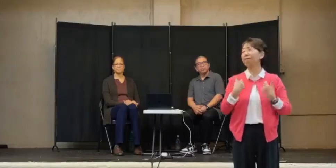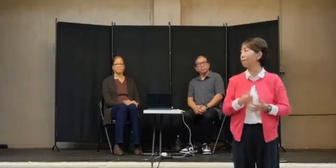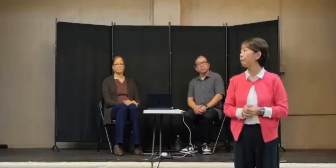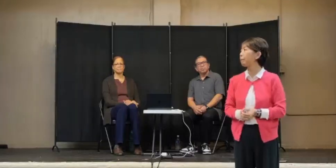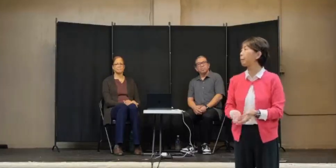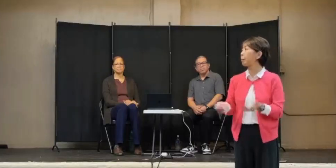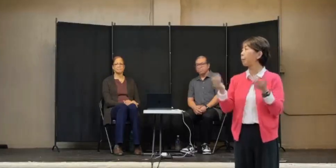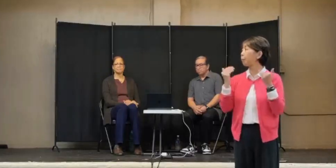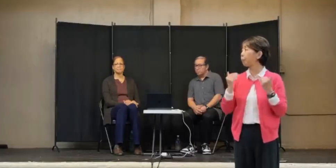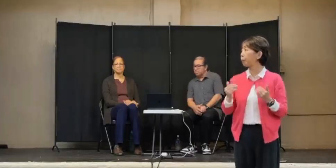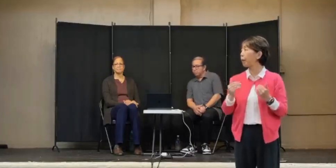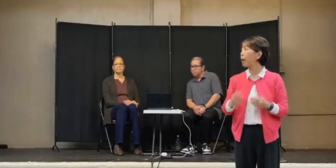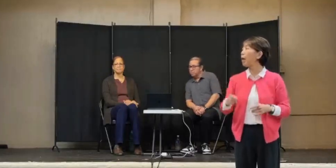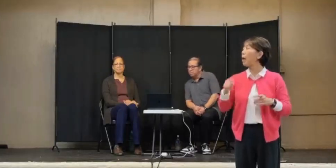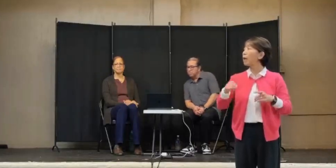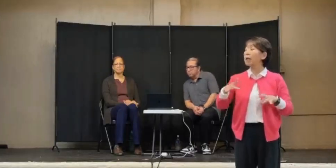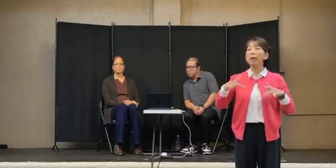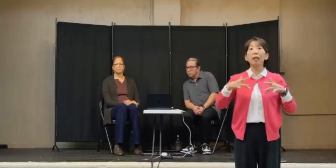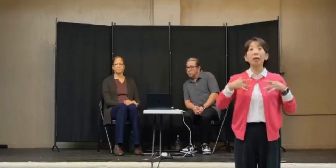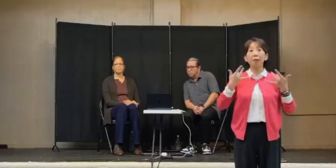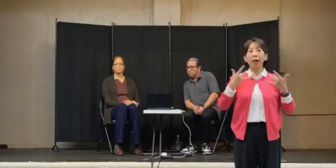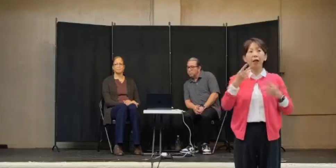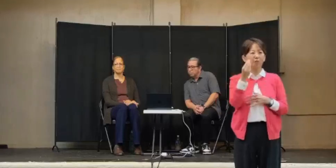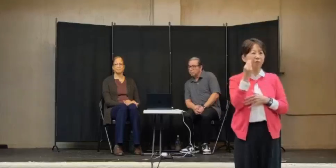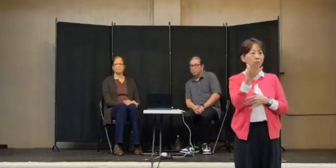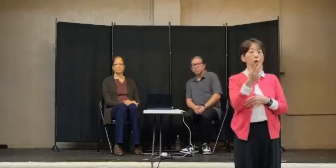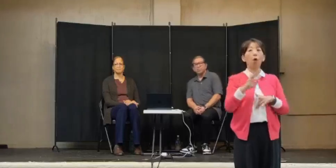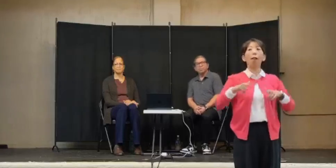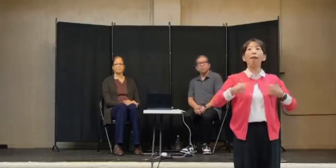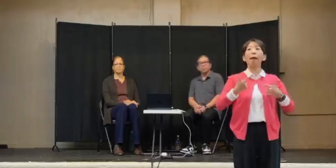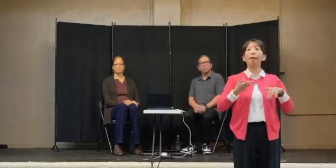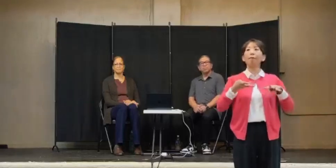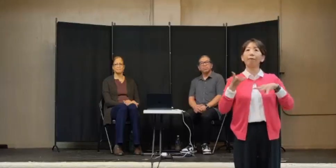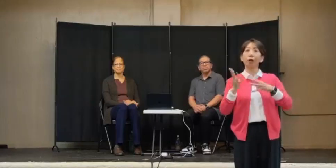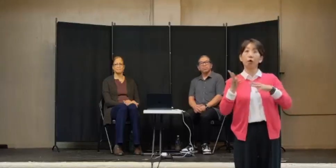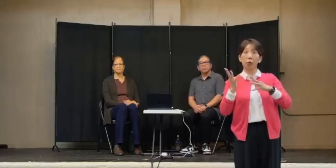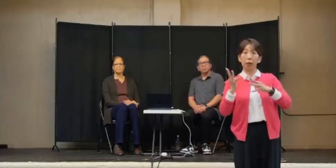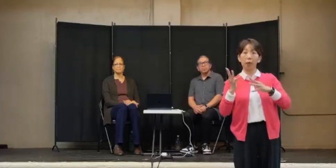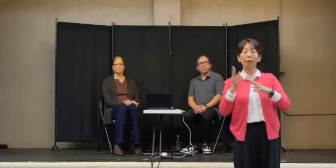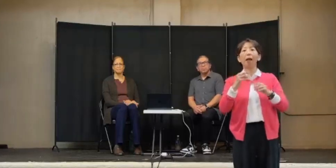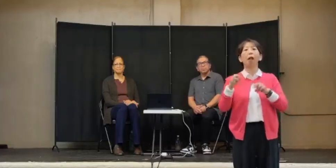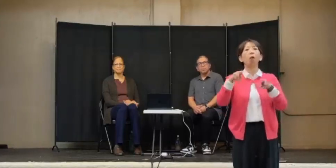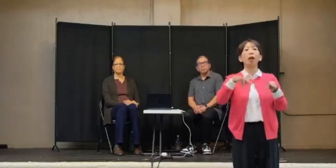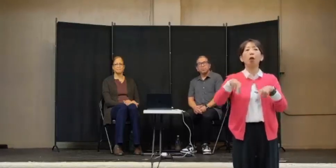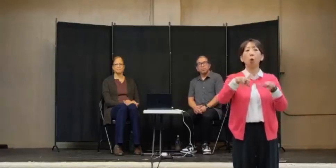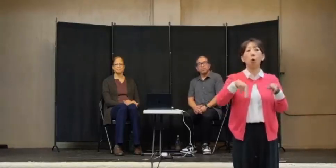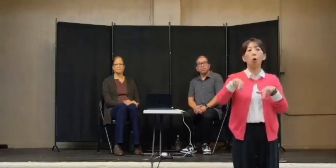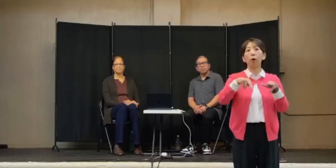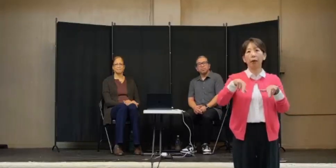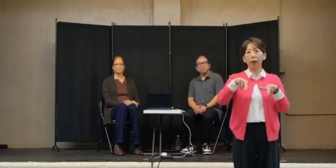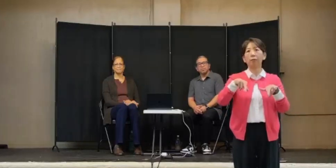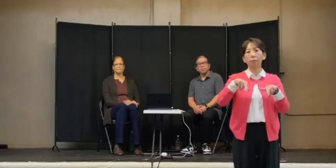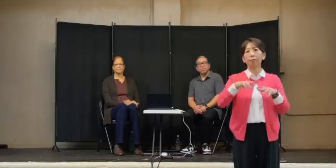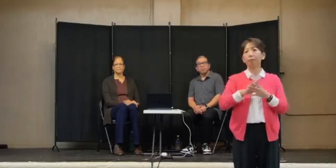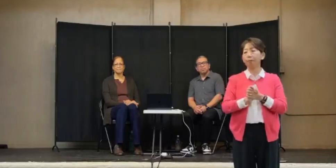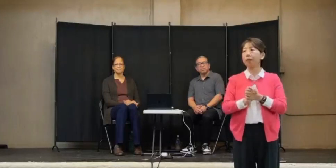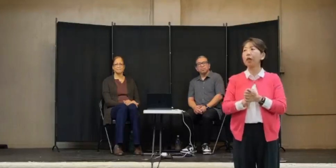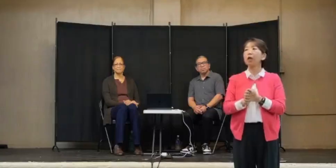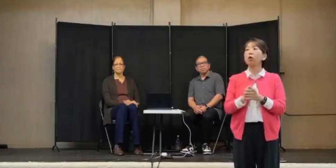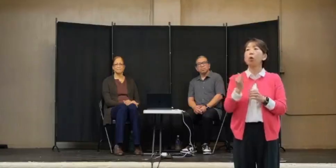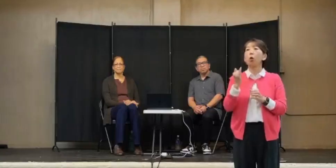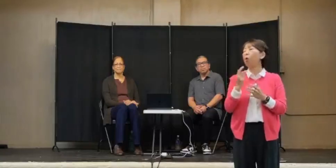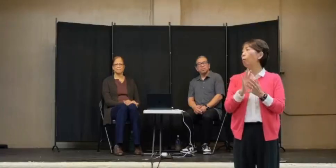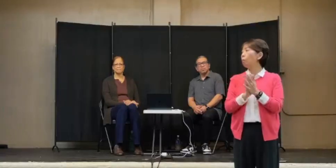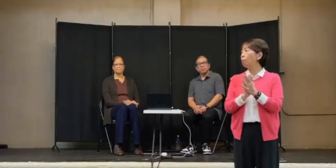interpreters and close vision interpreting going on, so we want to make sure everyone's included. Also want to let you know that this will